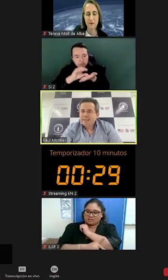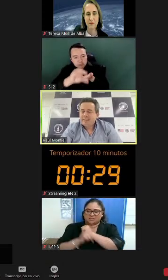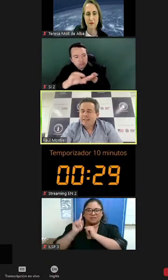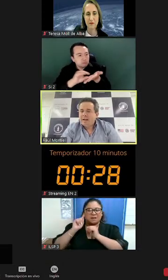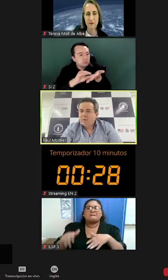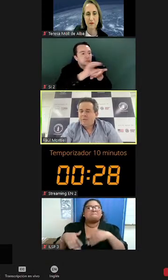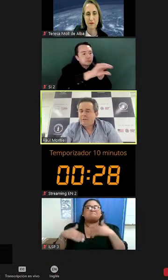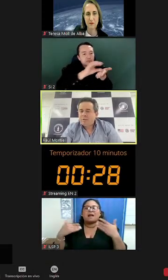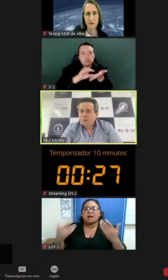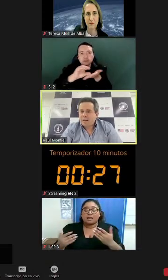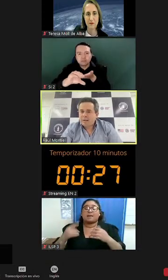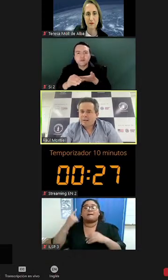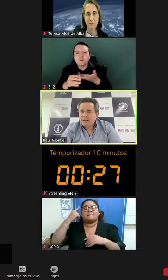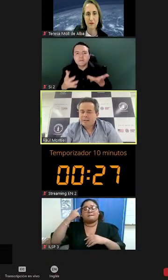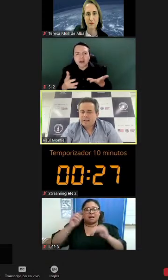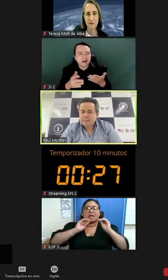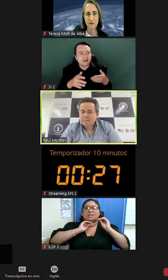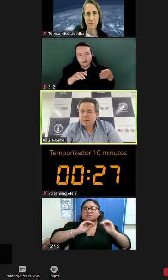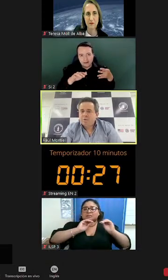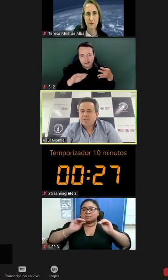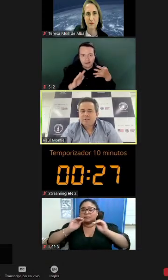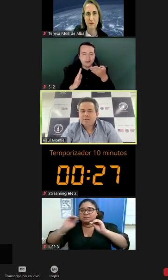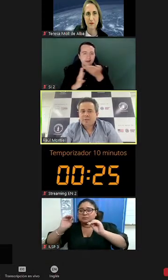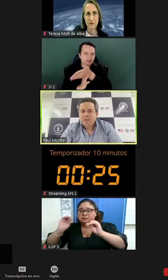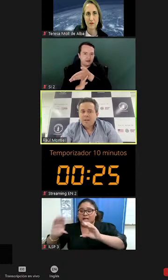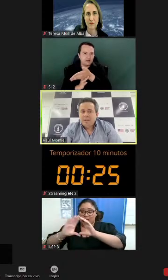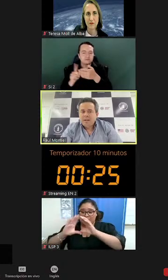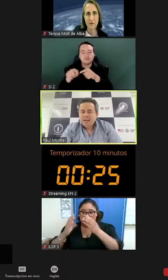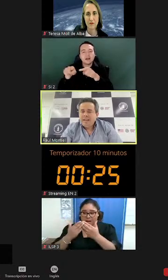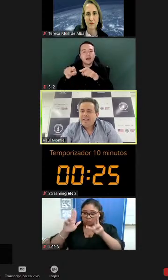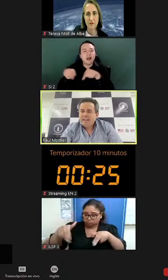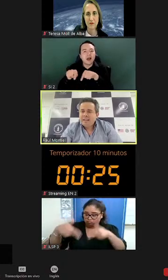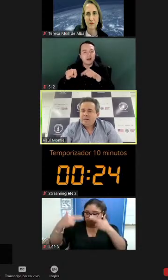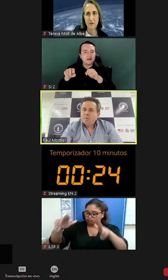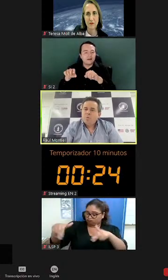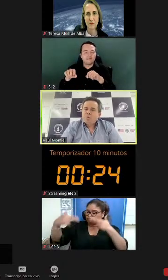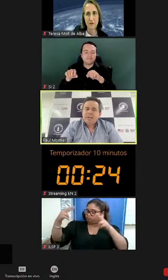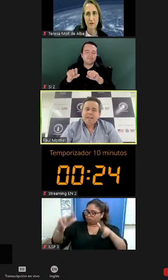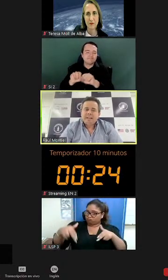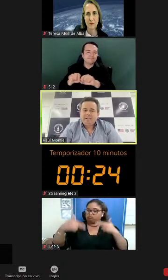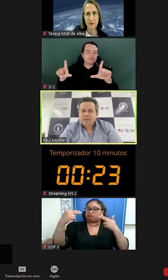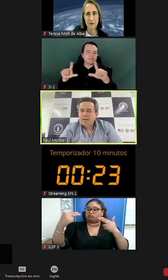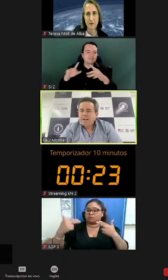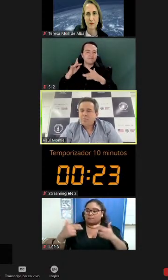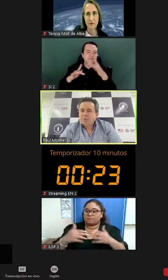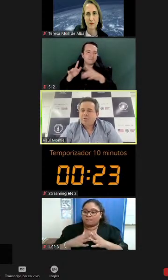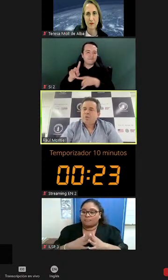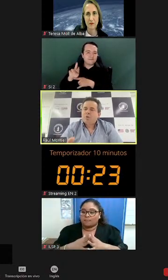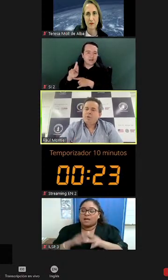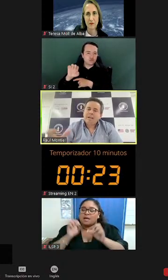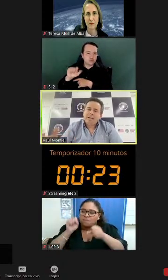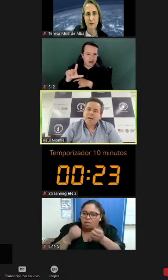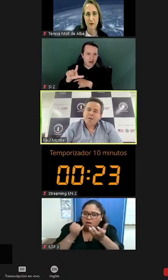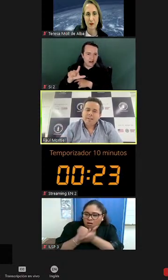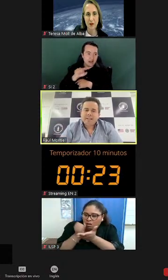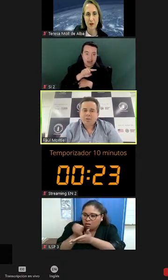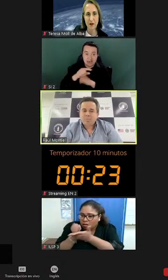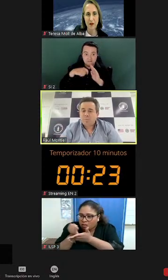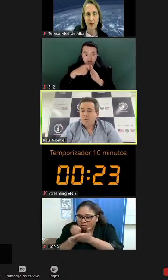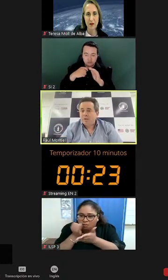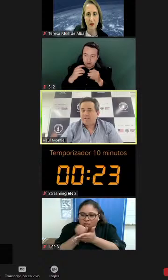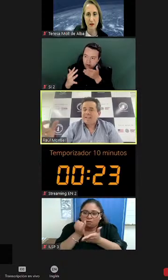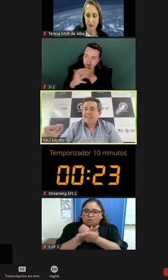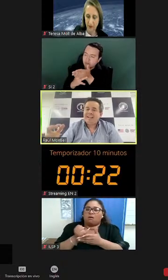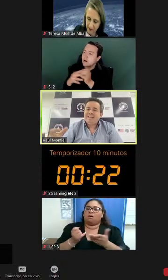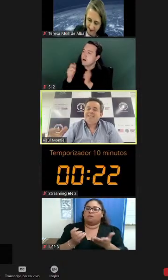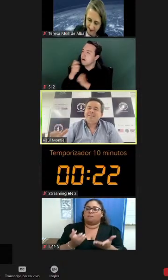and she the idea is for them to be trained in the virtual classroom and to use the